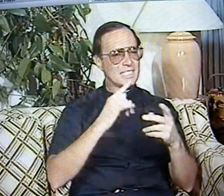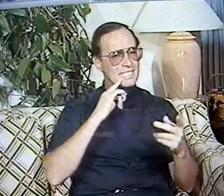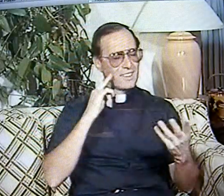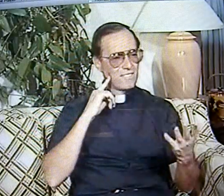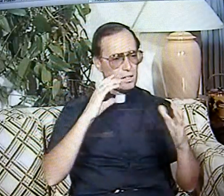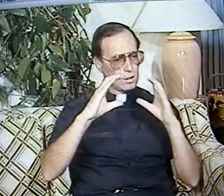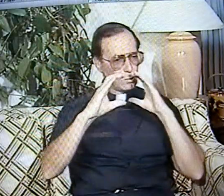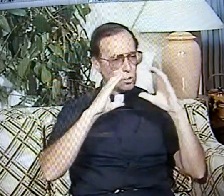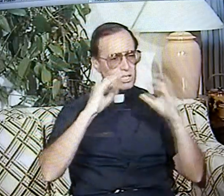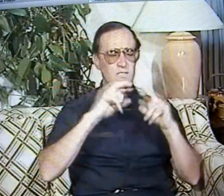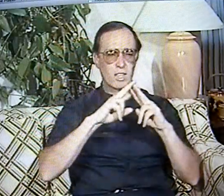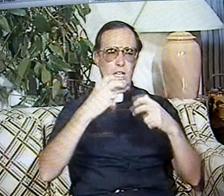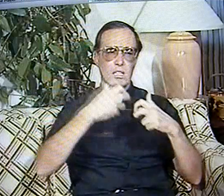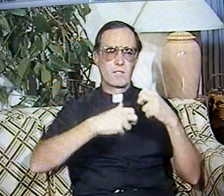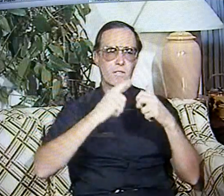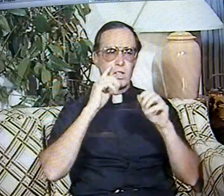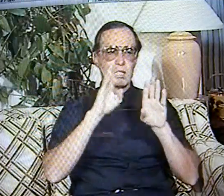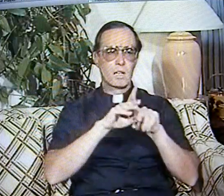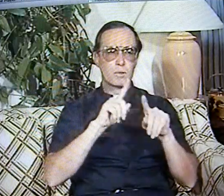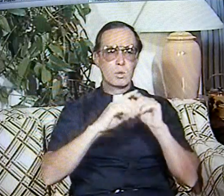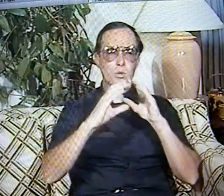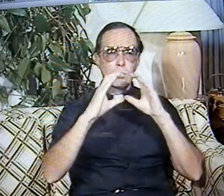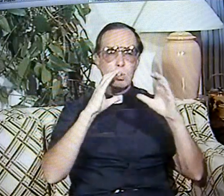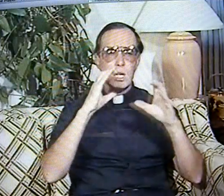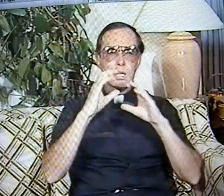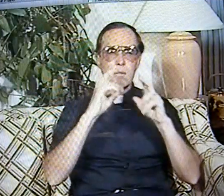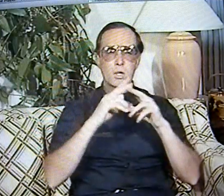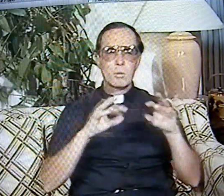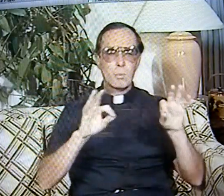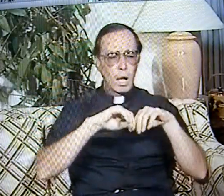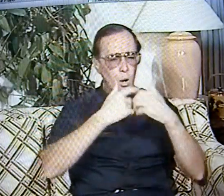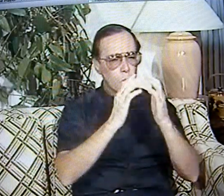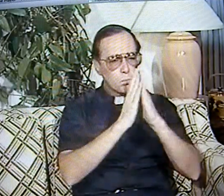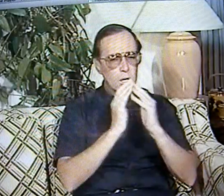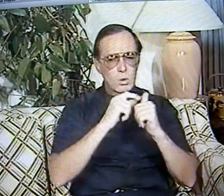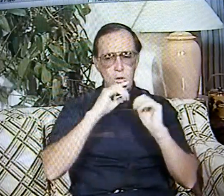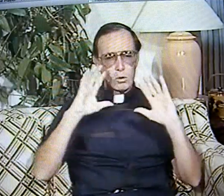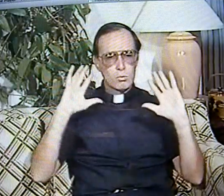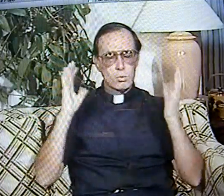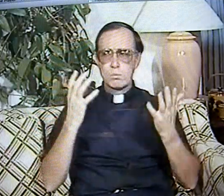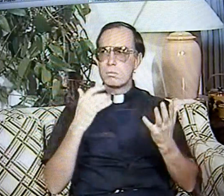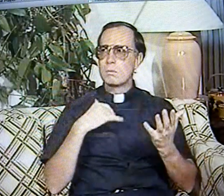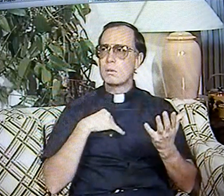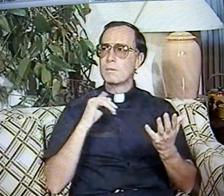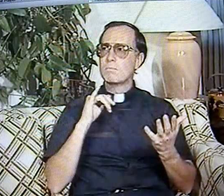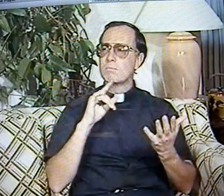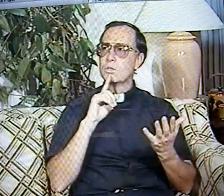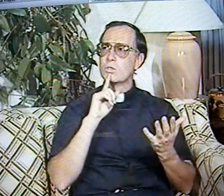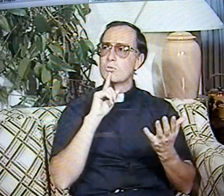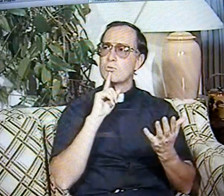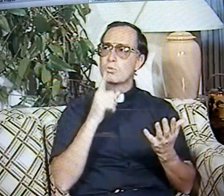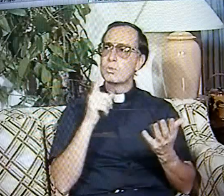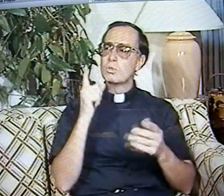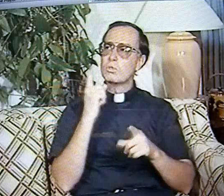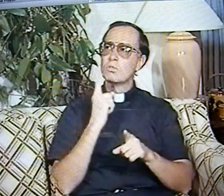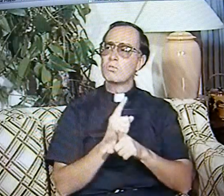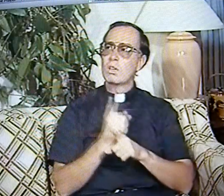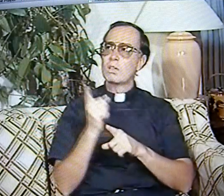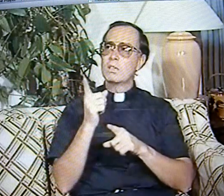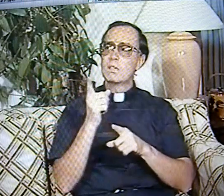because being deaf was a problem with my communication, and it was really important to be able to pray with others. And